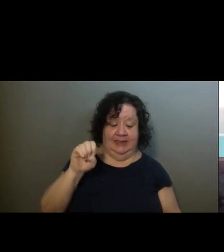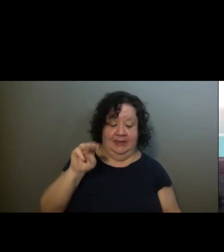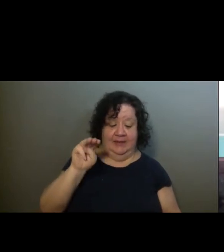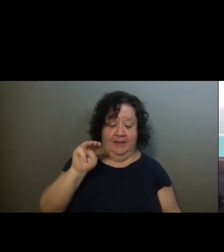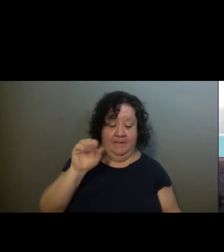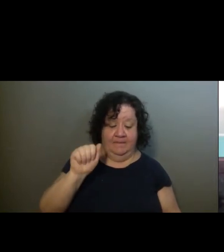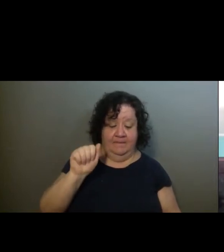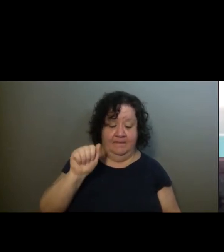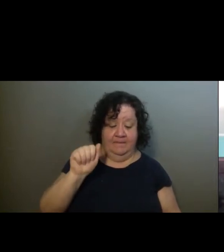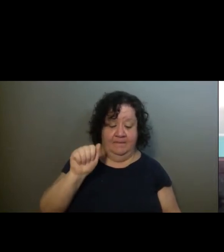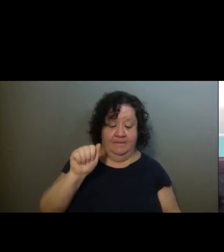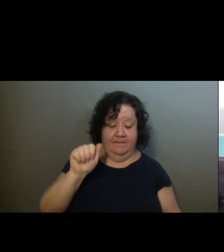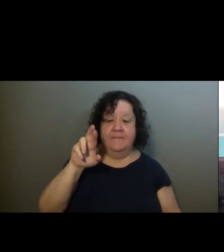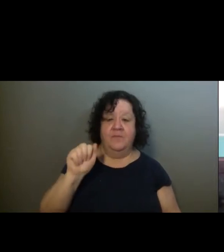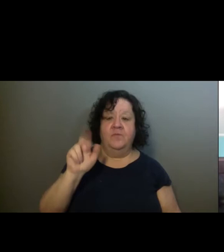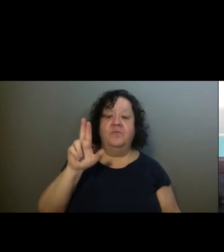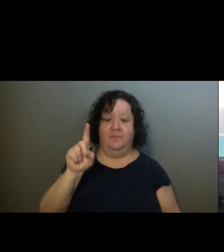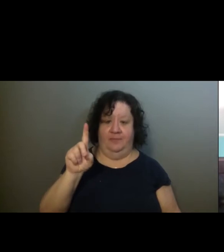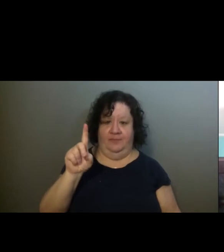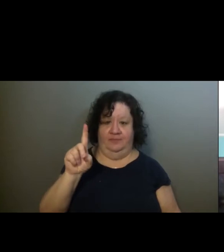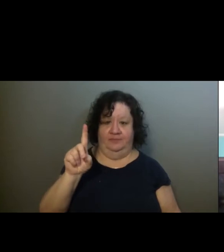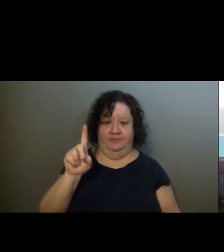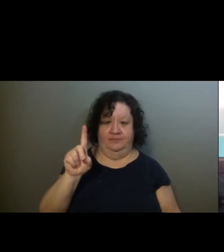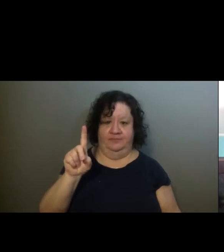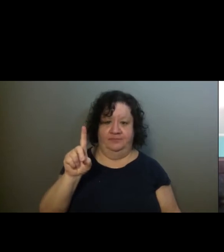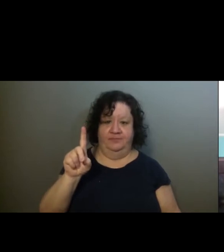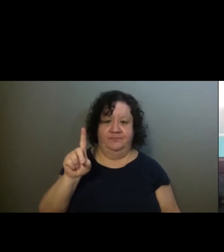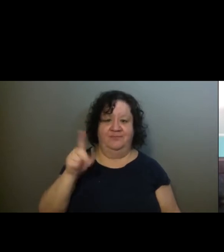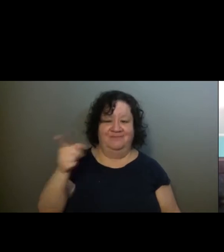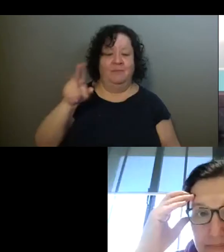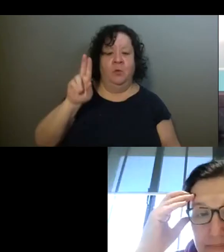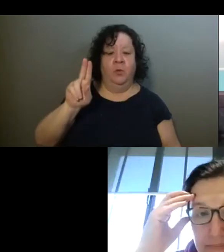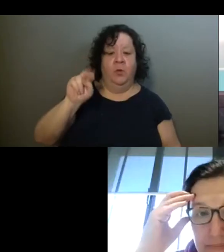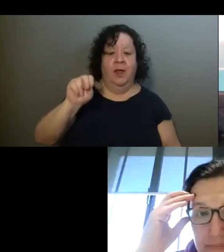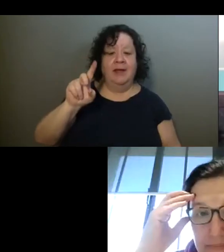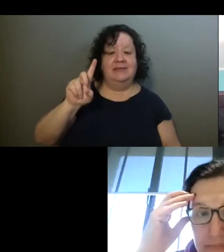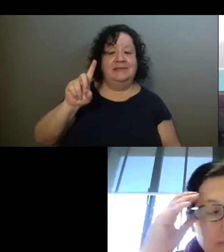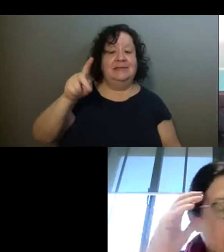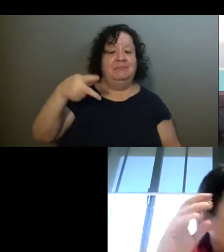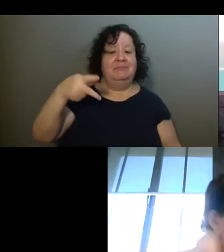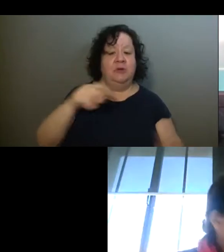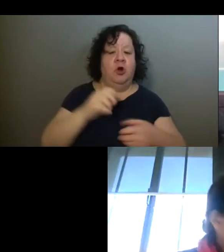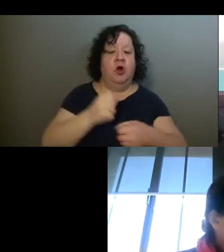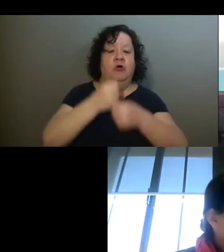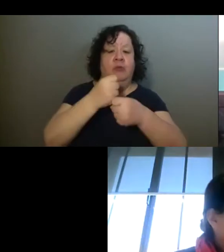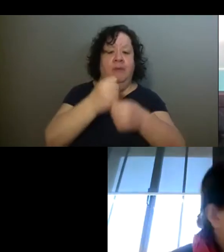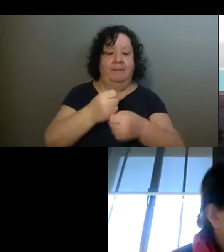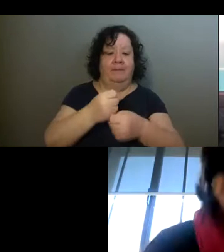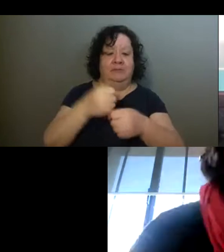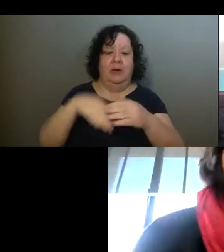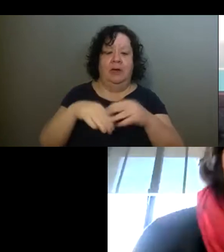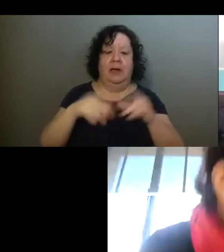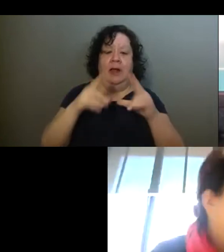resident representative for Lebanon, to respond to this question. What are some of